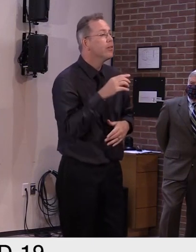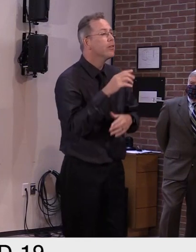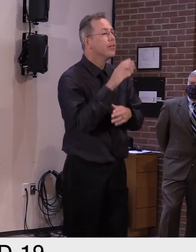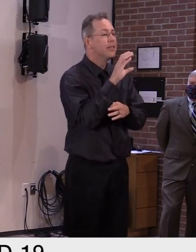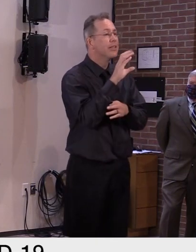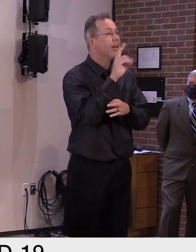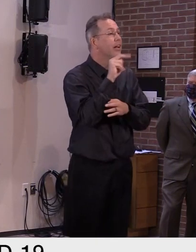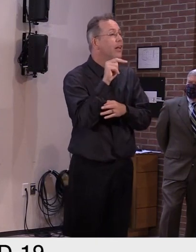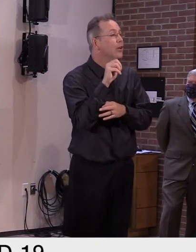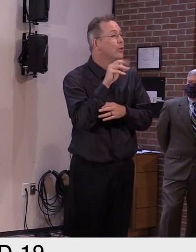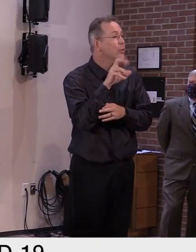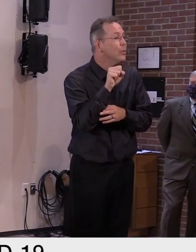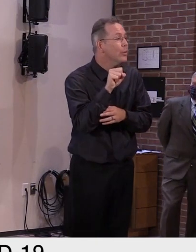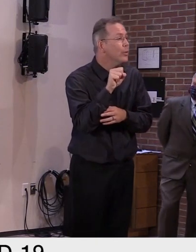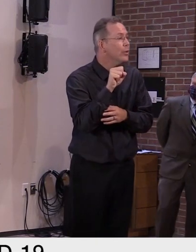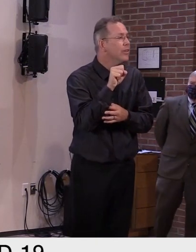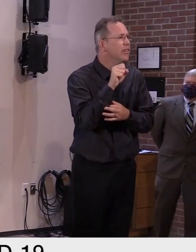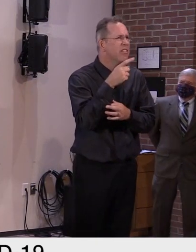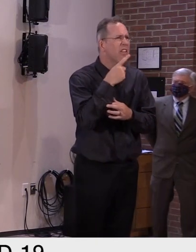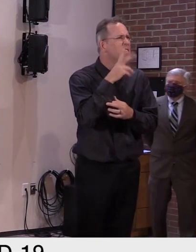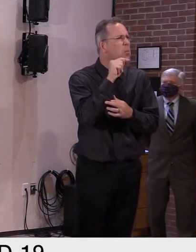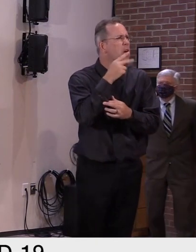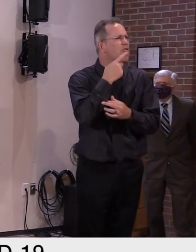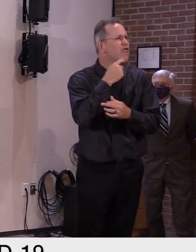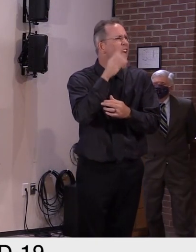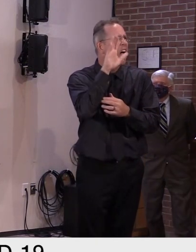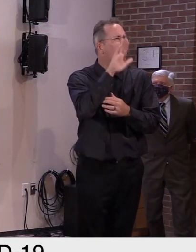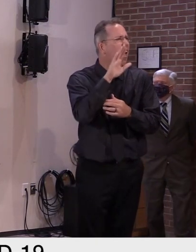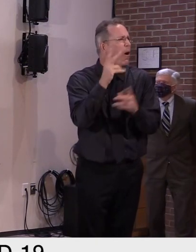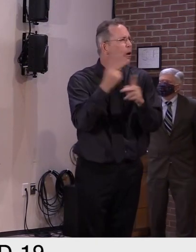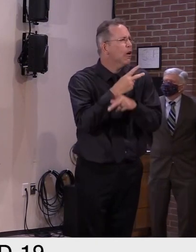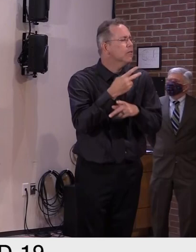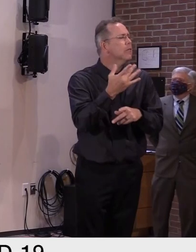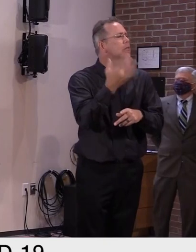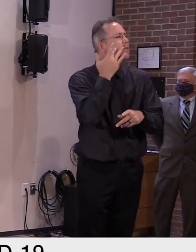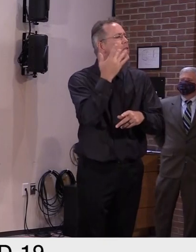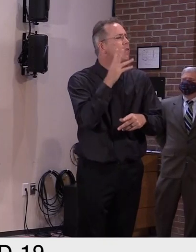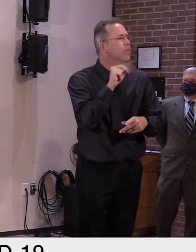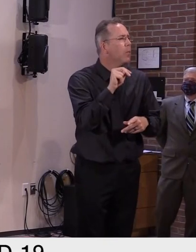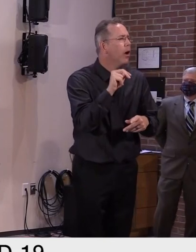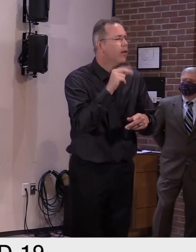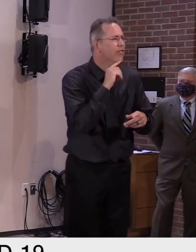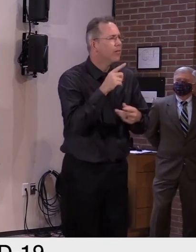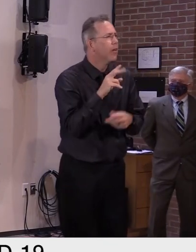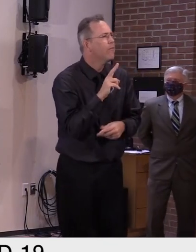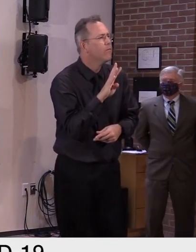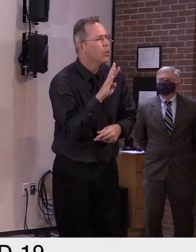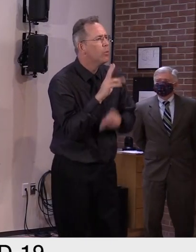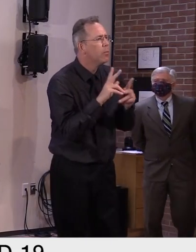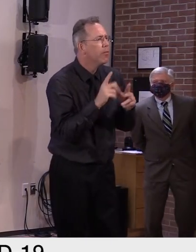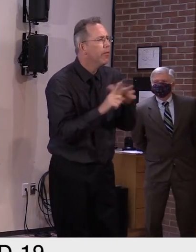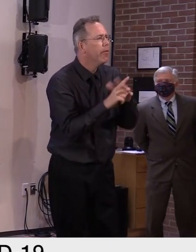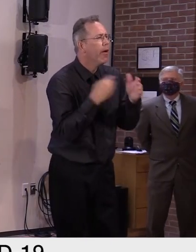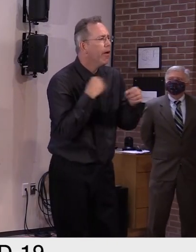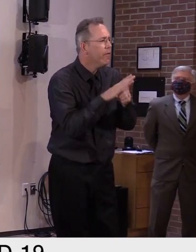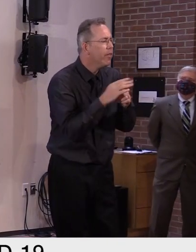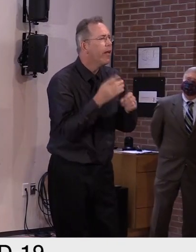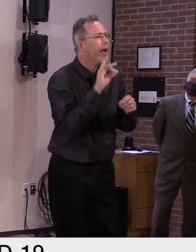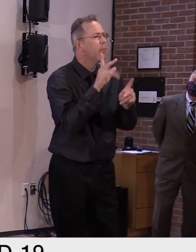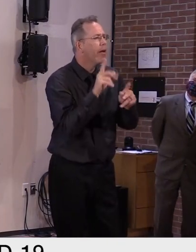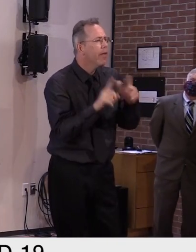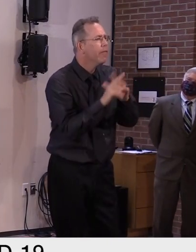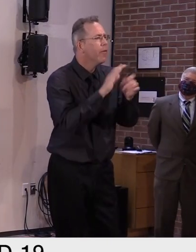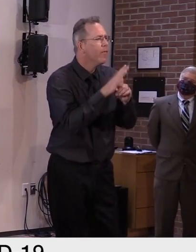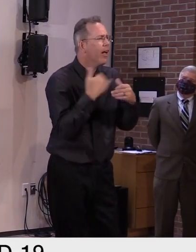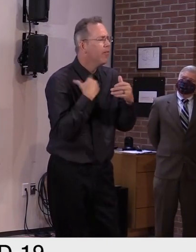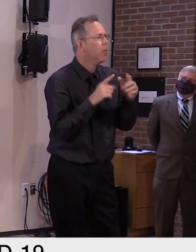eight cases in one day. So we had this dramatic rise unseen across the country, but such low